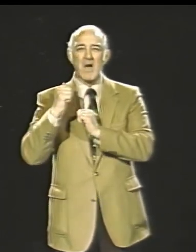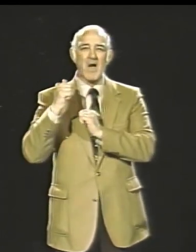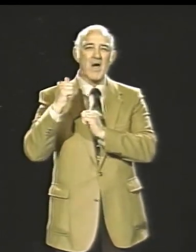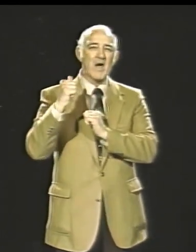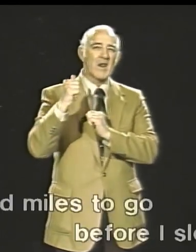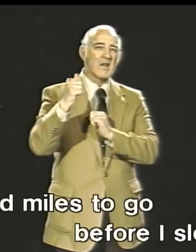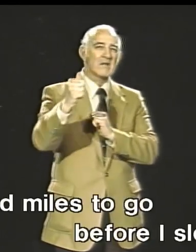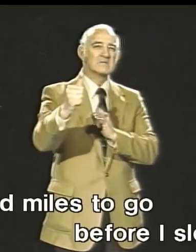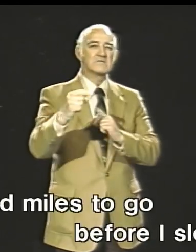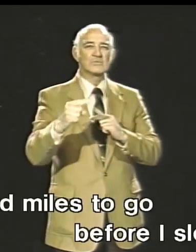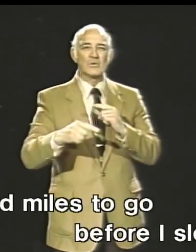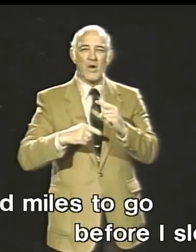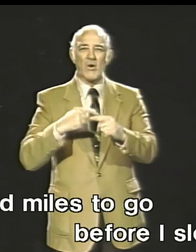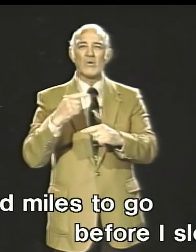and miles to go